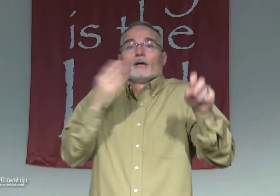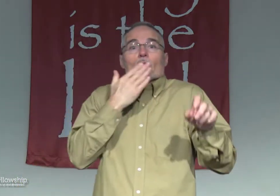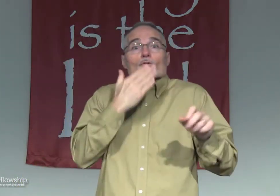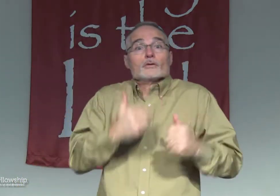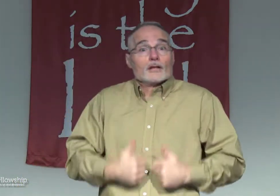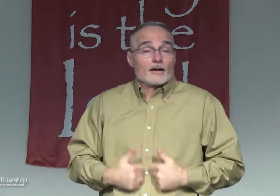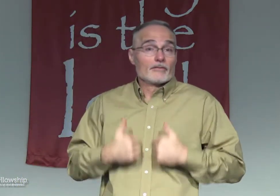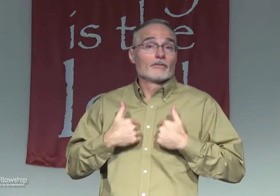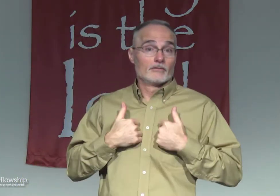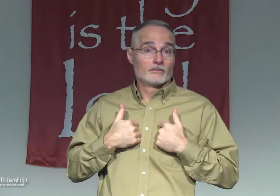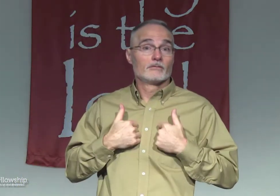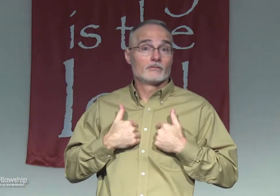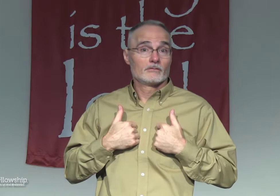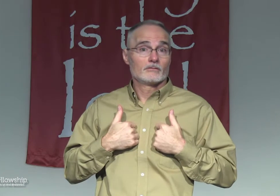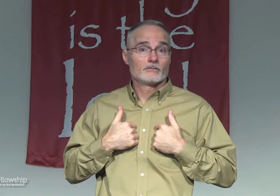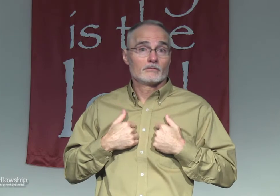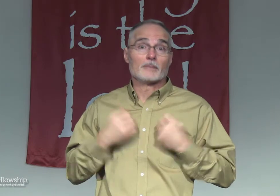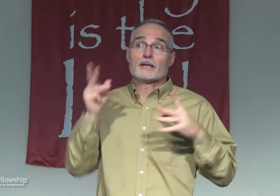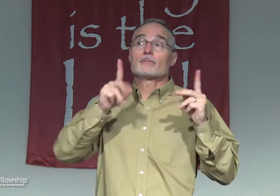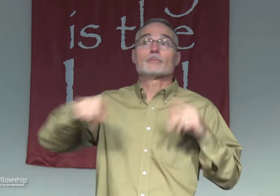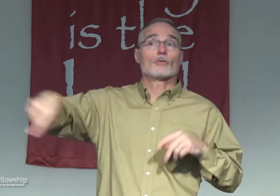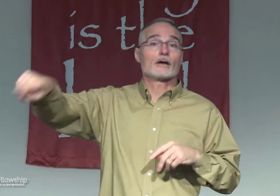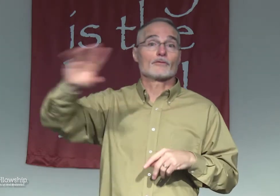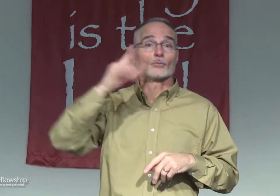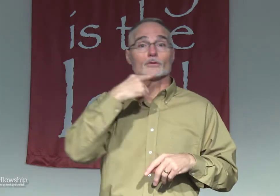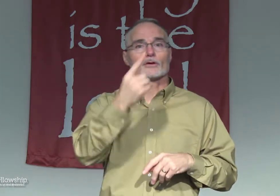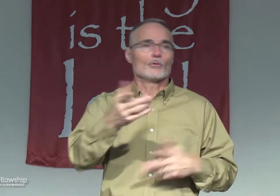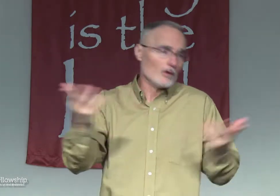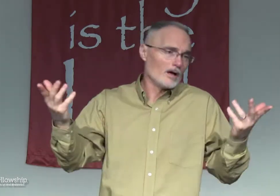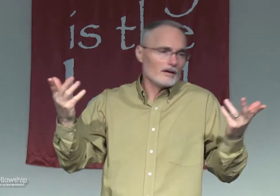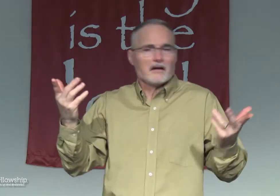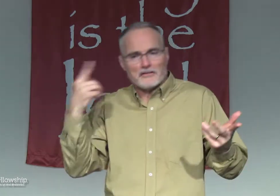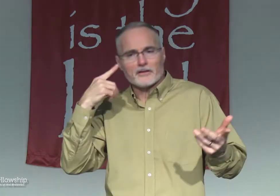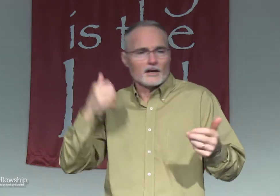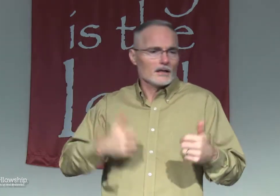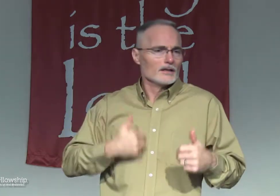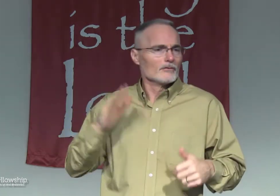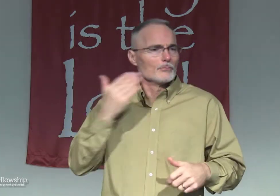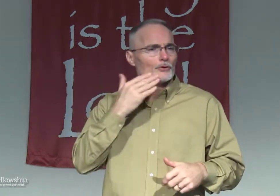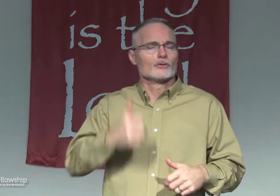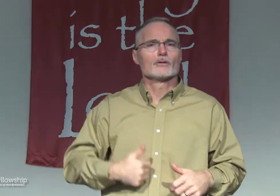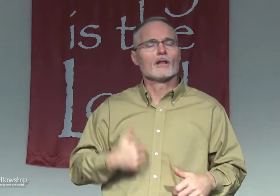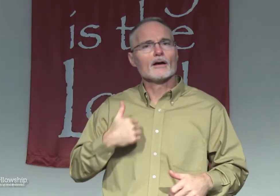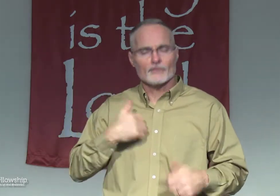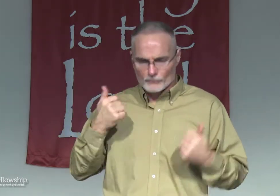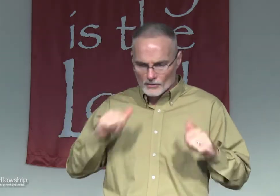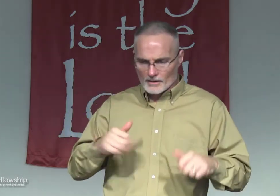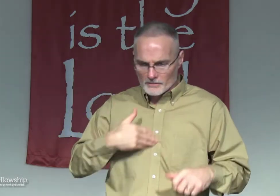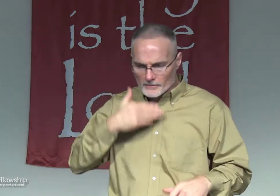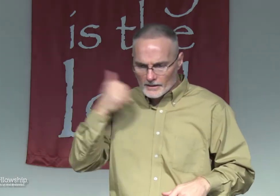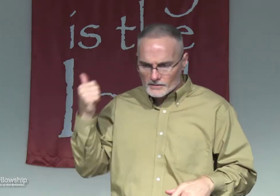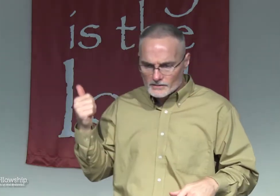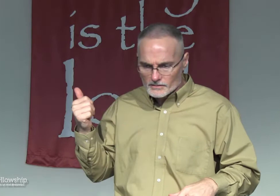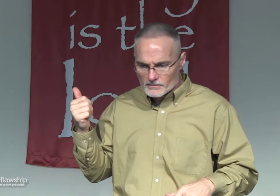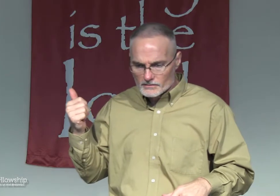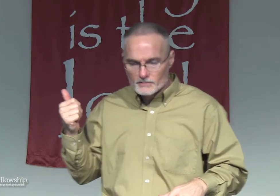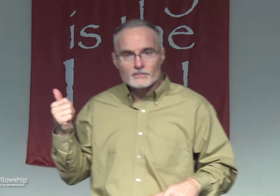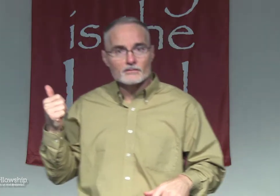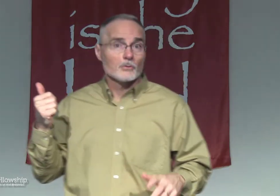If you try to live a good life, and many people out there will tell you, you know, I try my best.